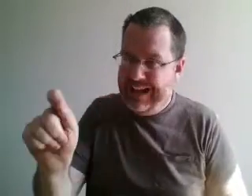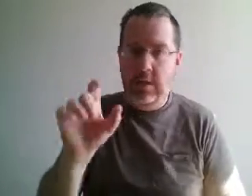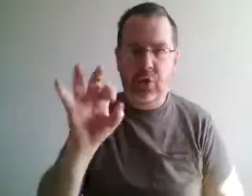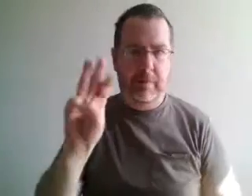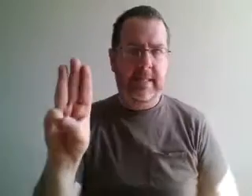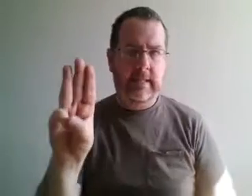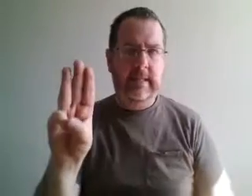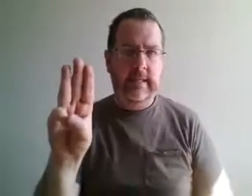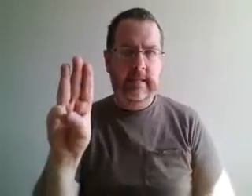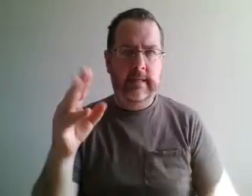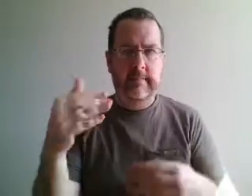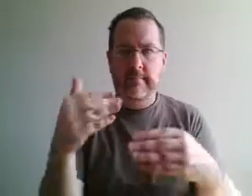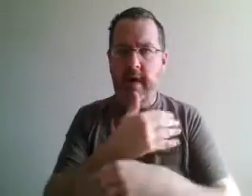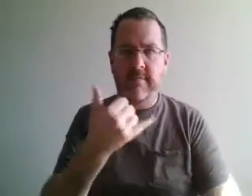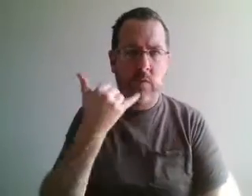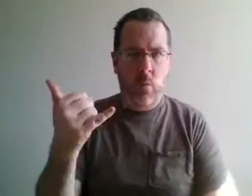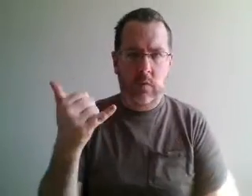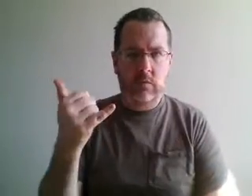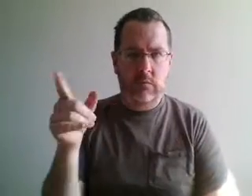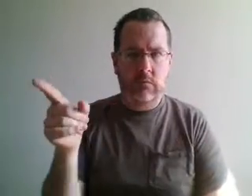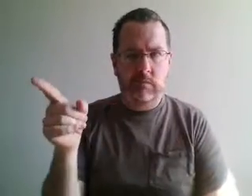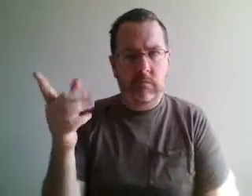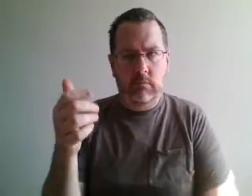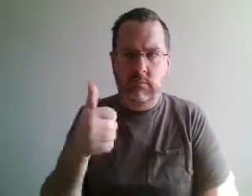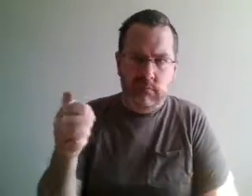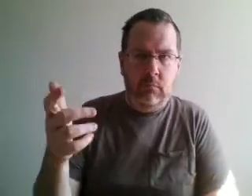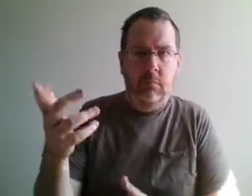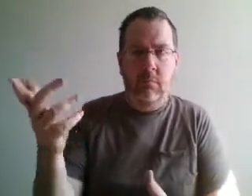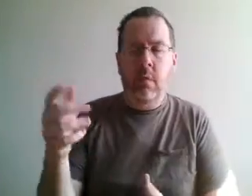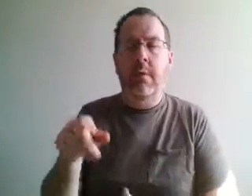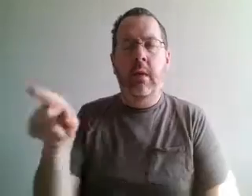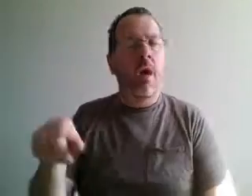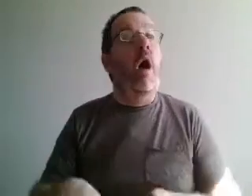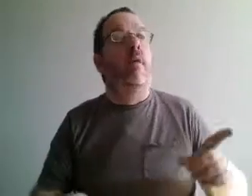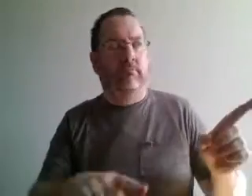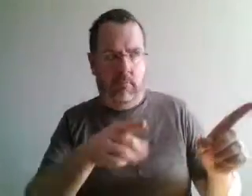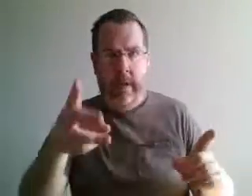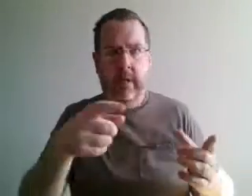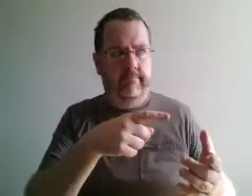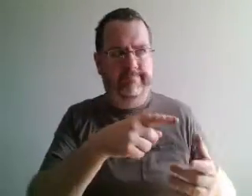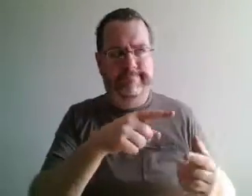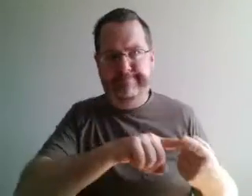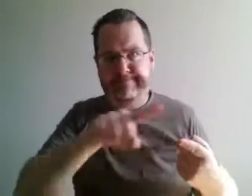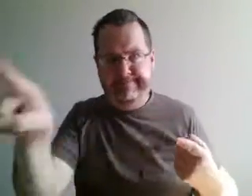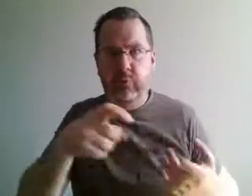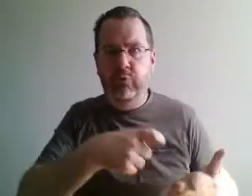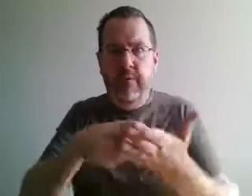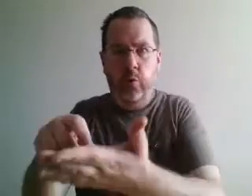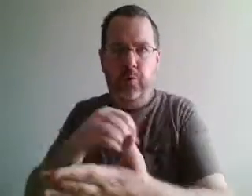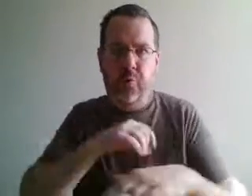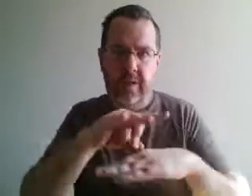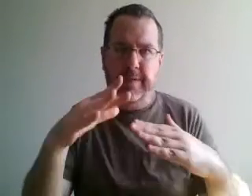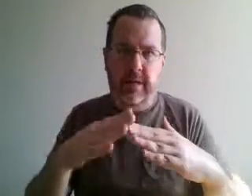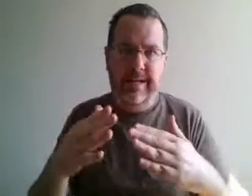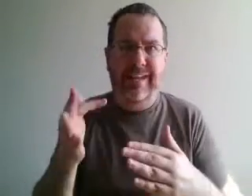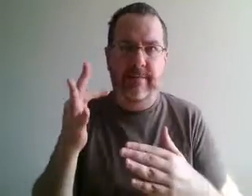practitioner by phone, who will make the appropriate referral into the hospital if they deem that fit. Lots of the questions that we got, as you